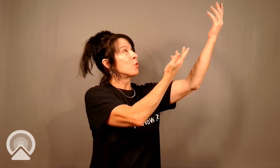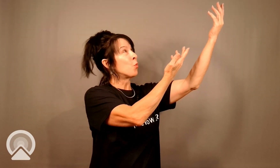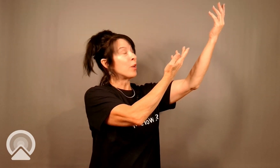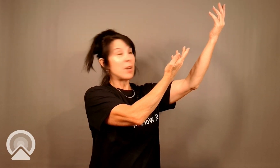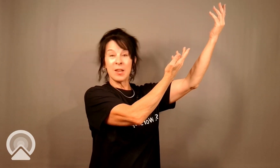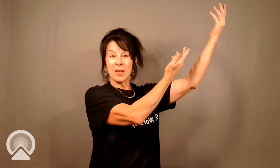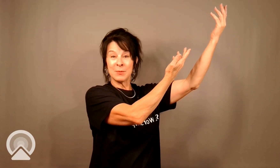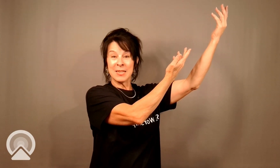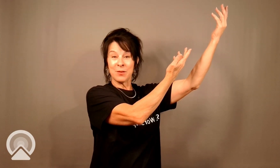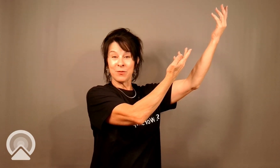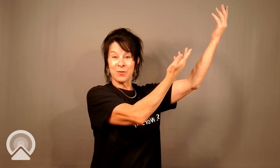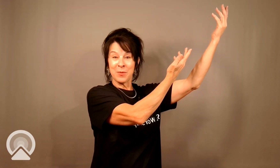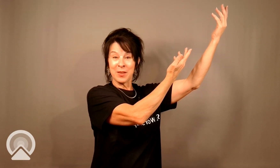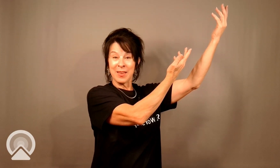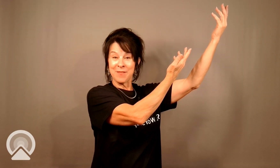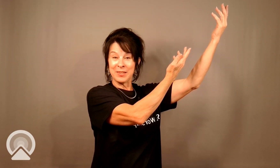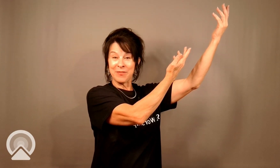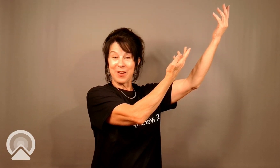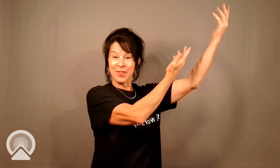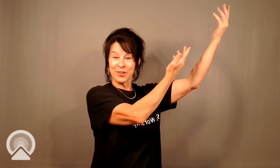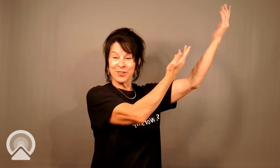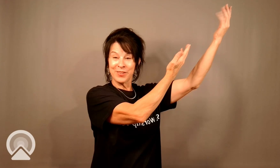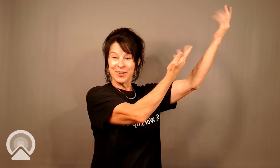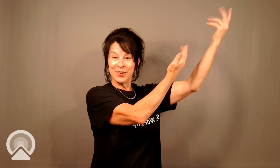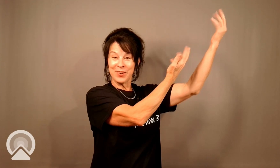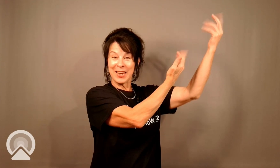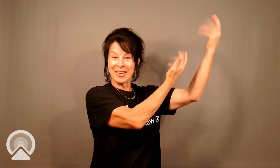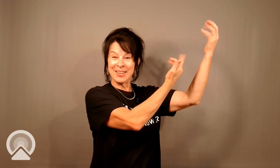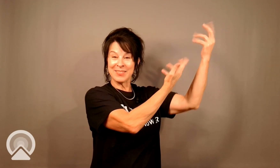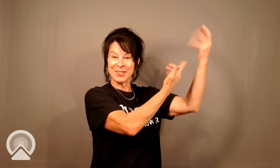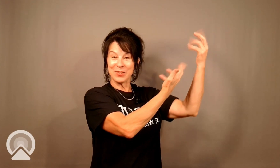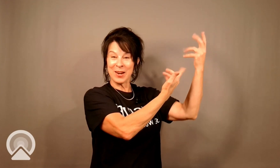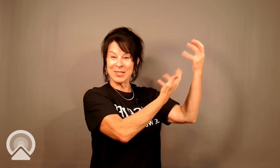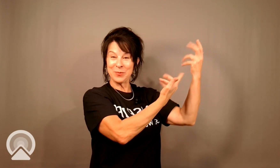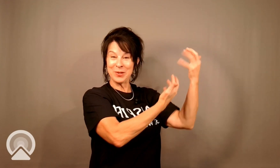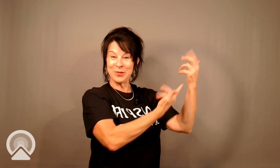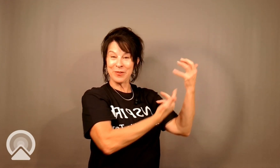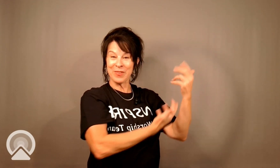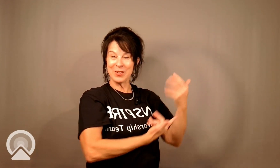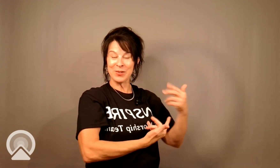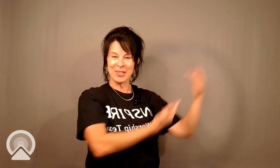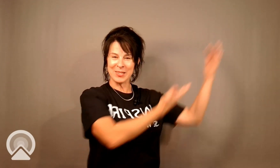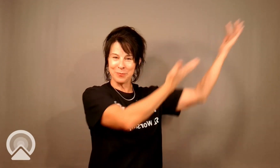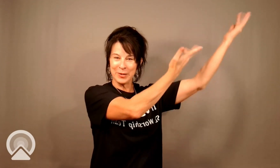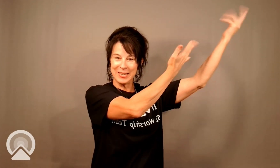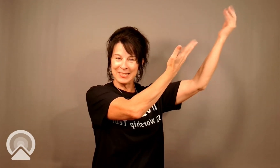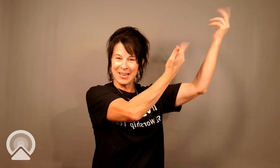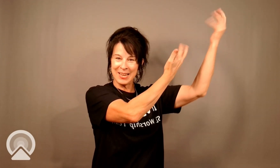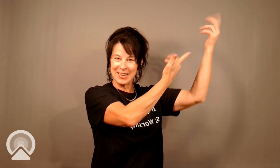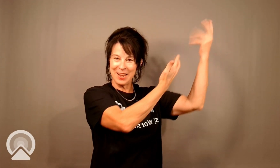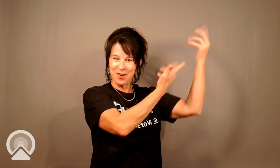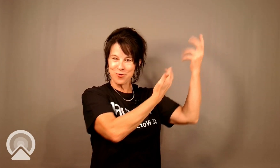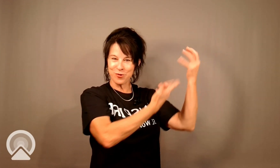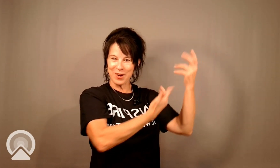Toward it comes down from the Heavenly Father, and He gives us grace. Wiggle your fingers. It's a pretty sign.